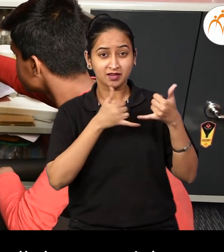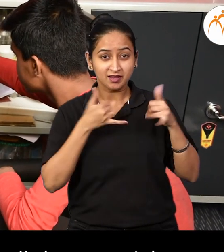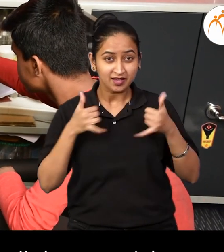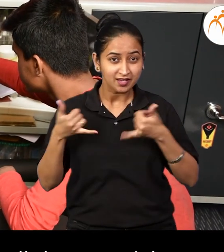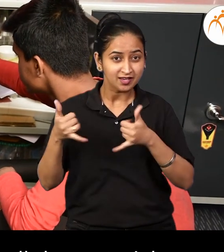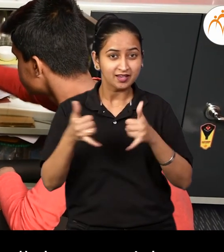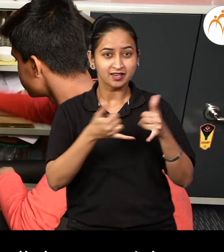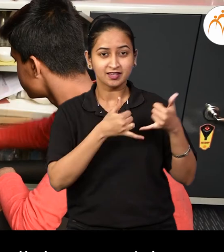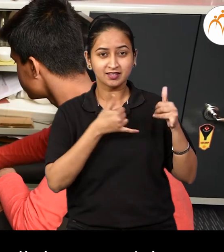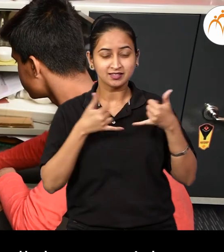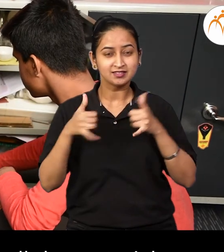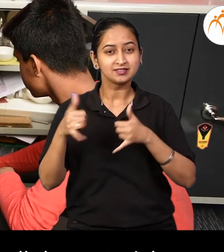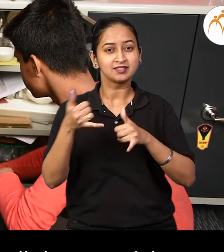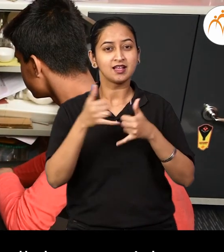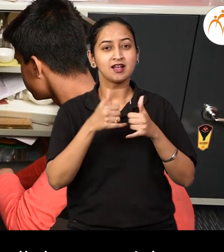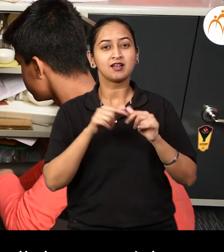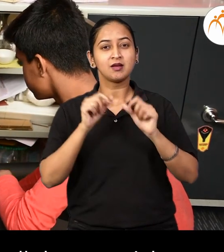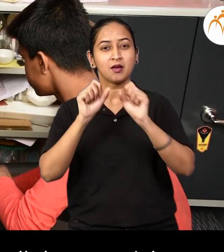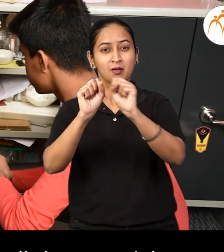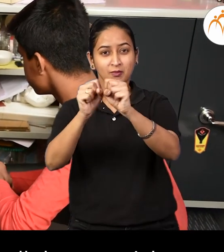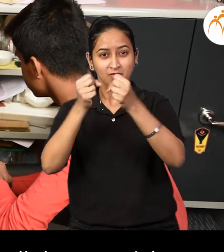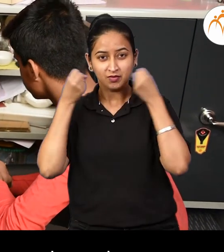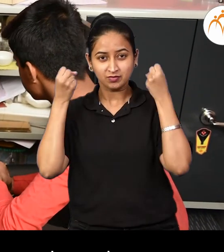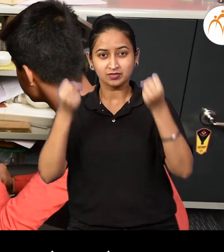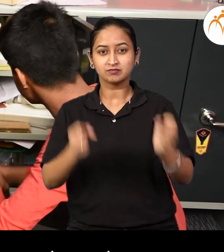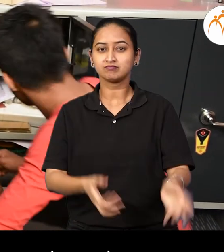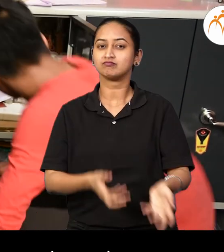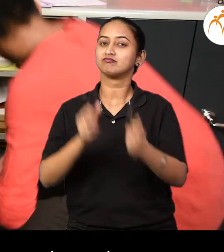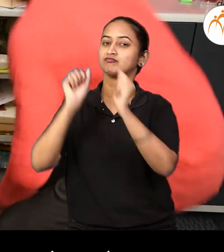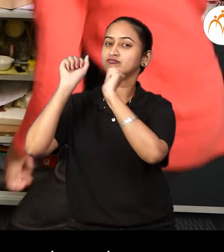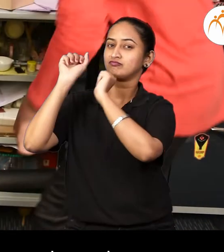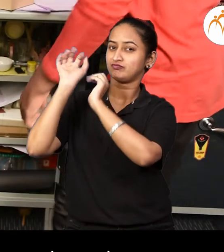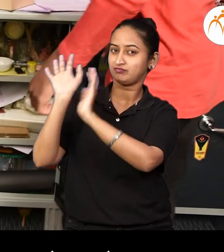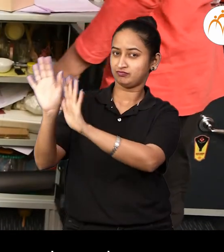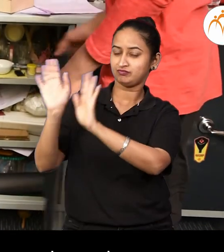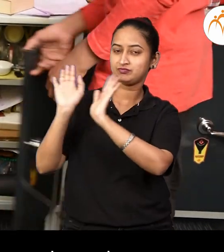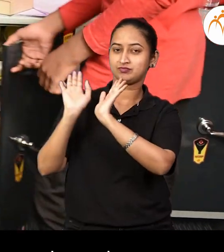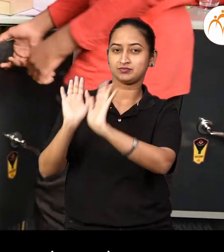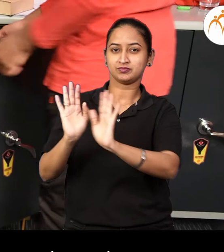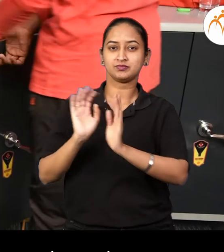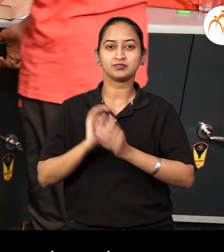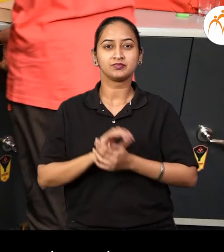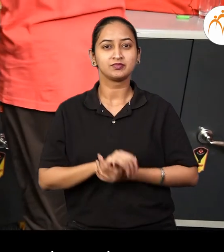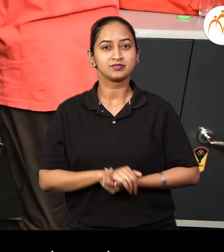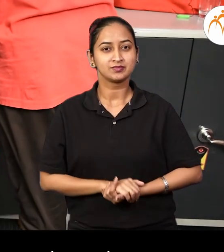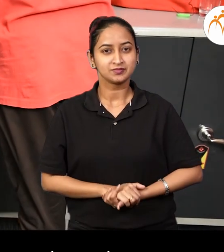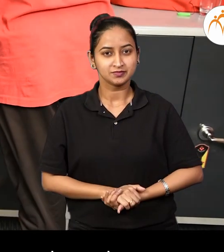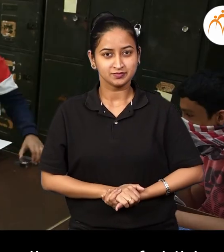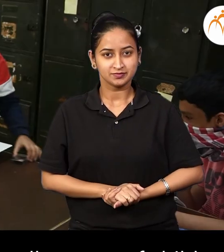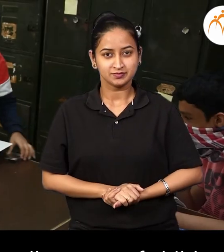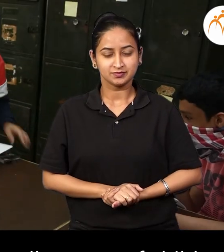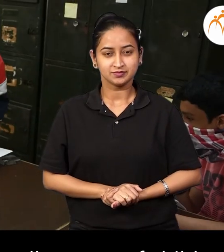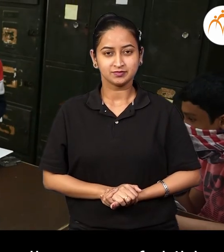the children keep all the material inside the cupboard neatly.